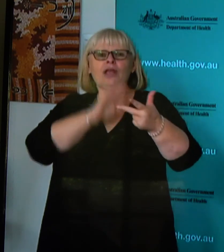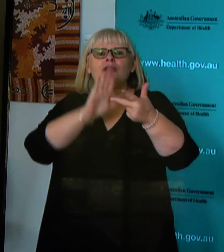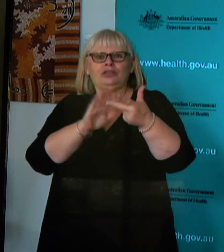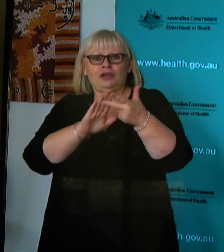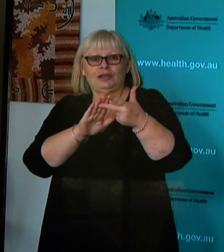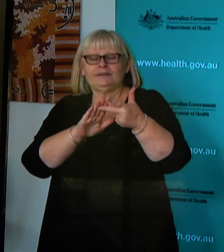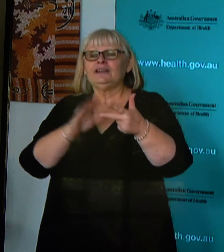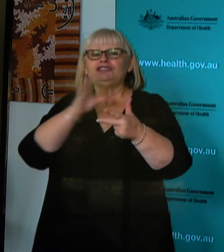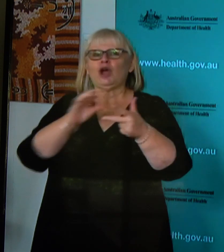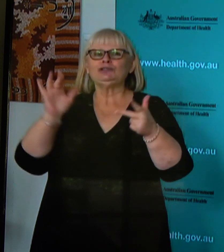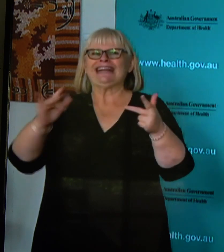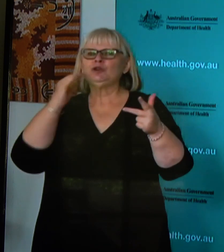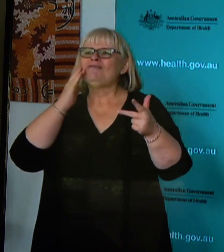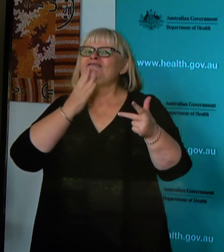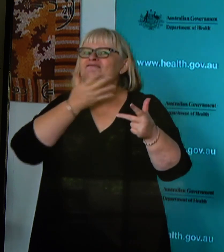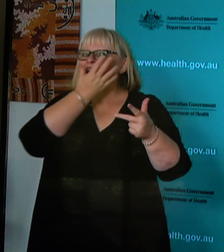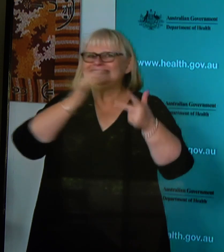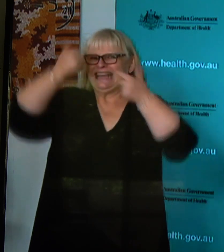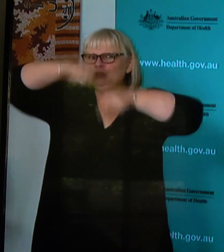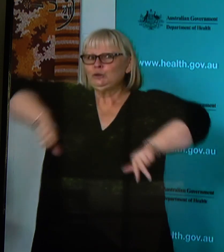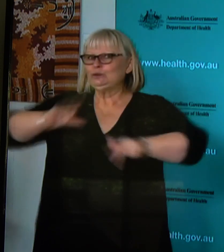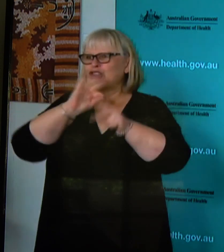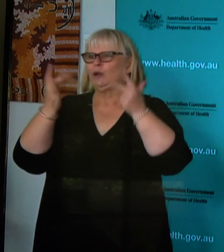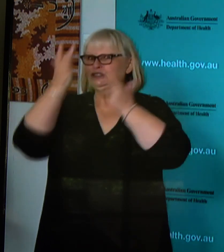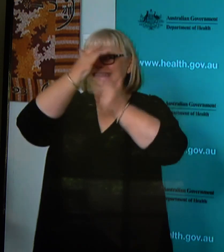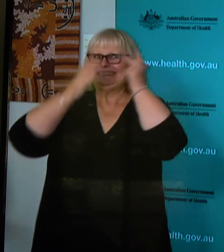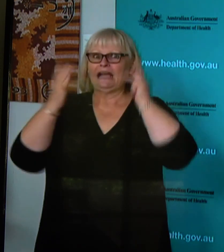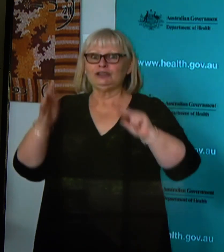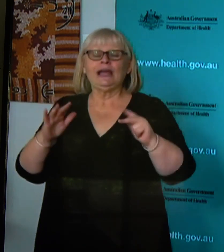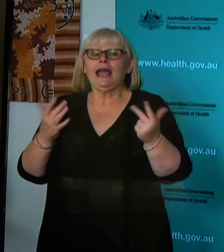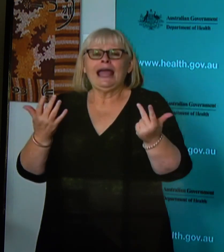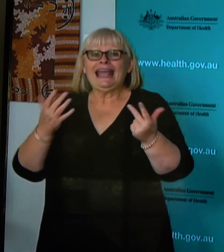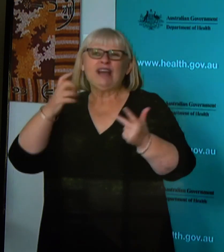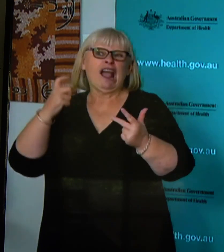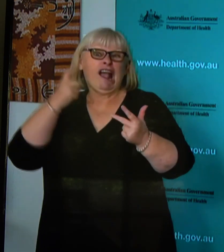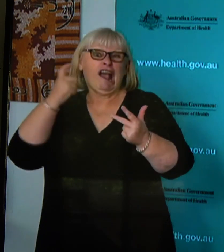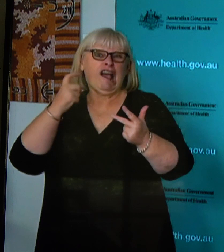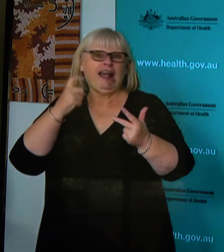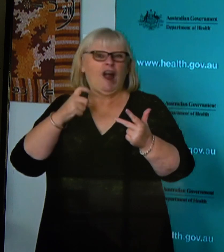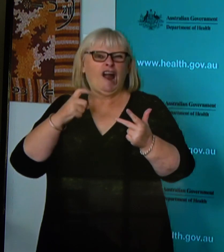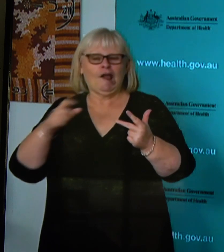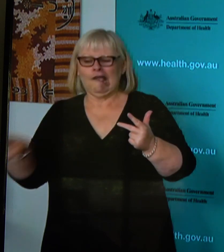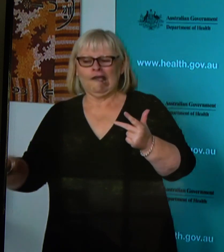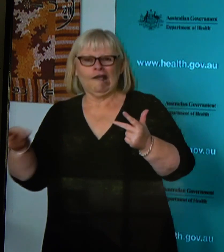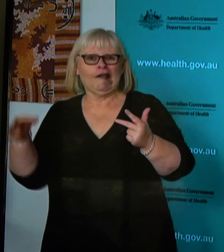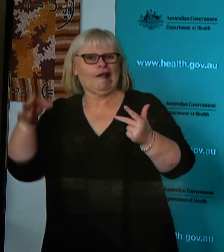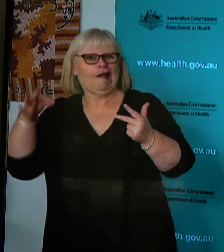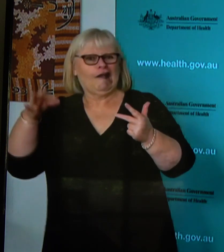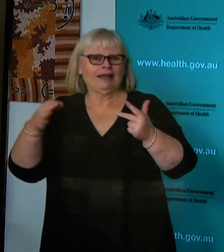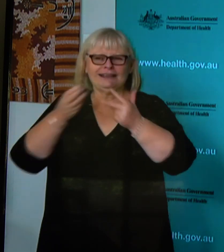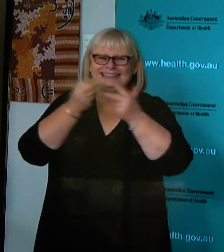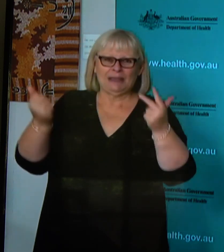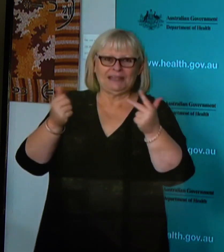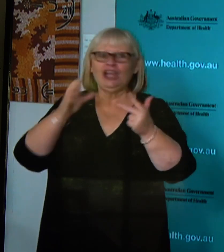third thing, don't touch your face. Get used to not touching your face. Even if it itches, please do not touch your face. If you need to touch